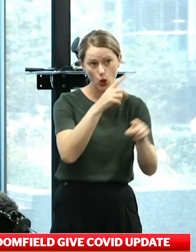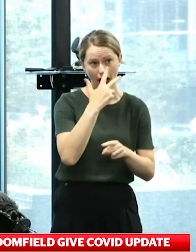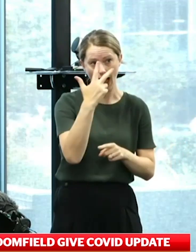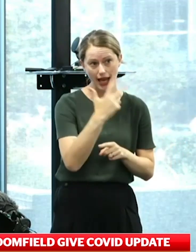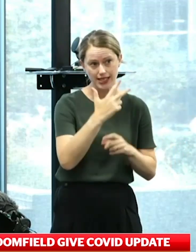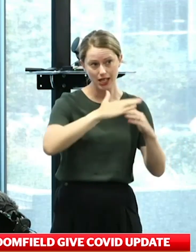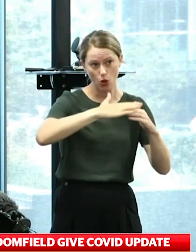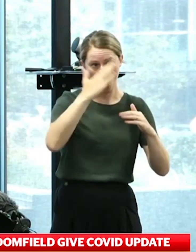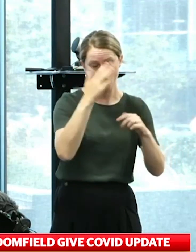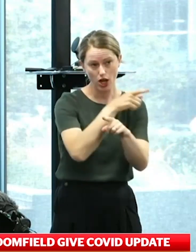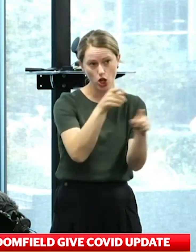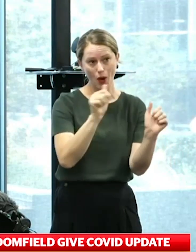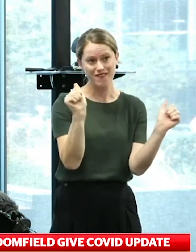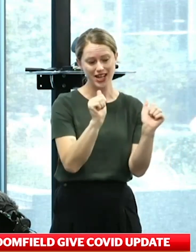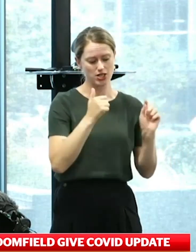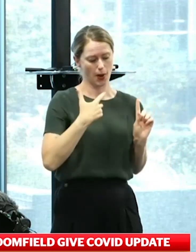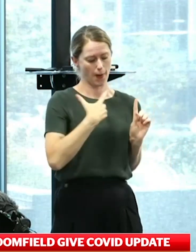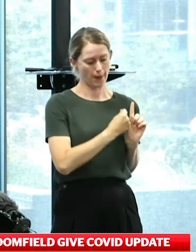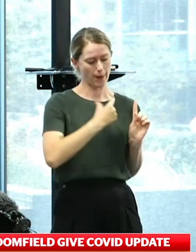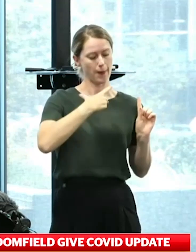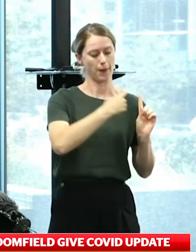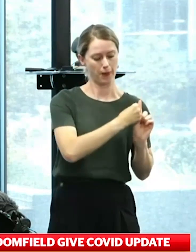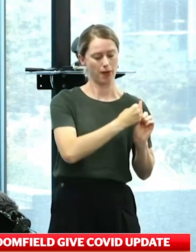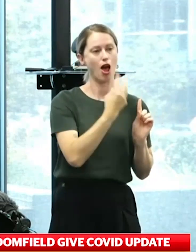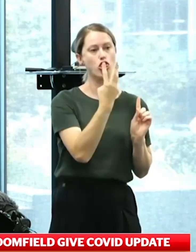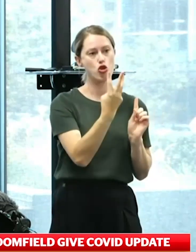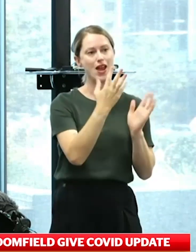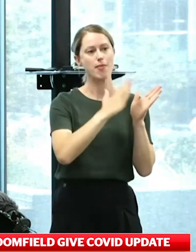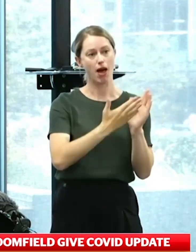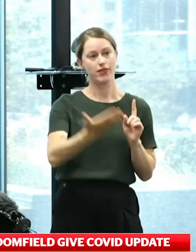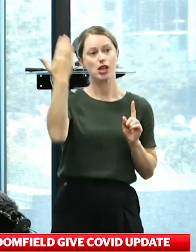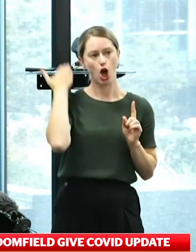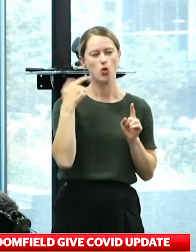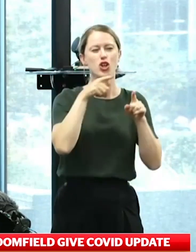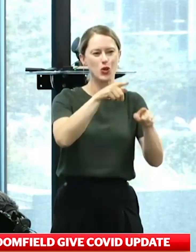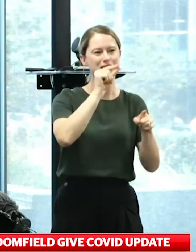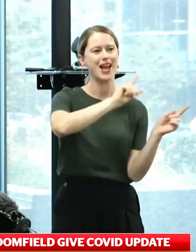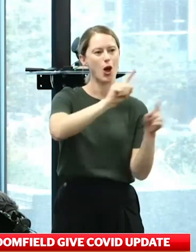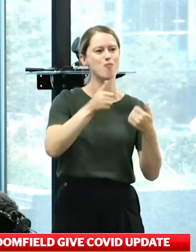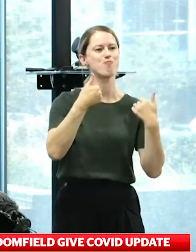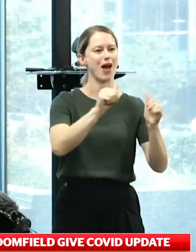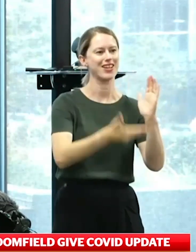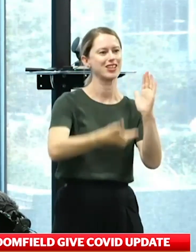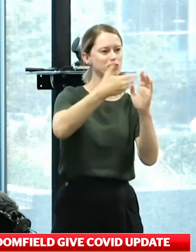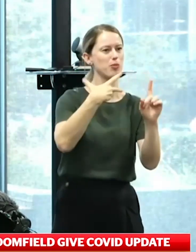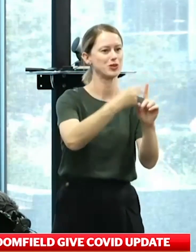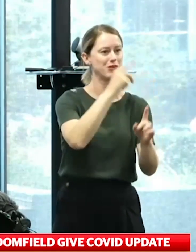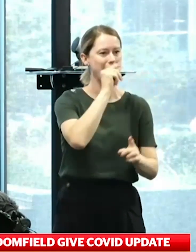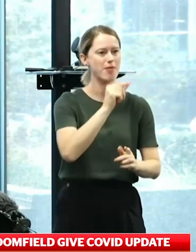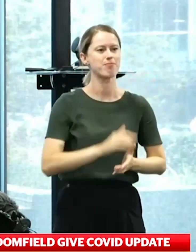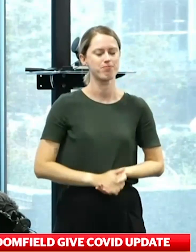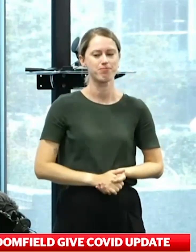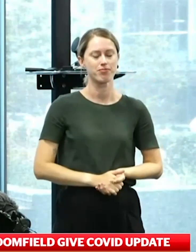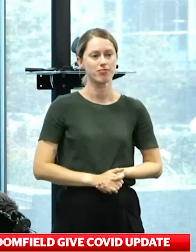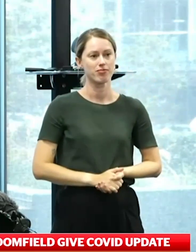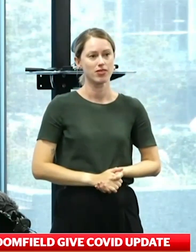and over and had your second vaccination at least 3 months ago, you can have your booster dose. That means